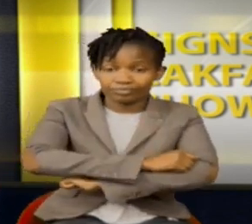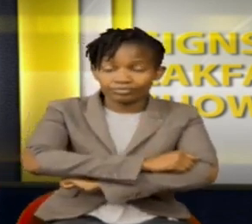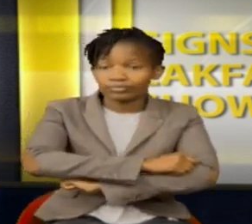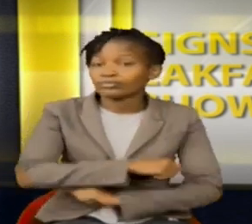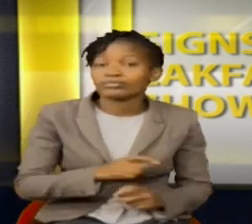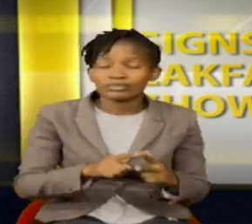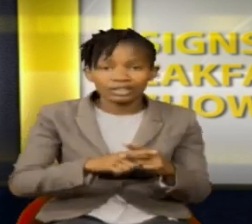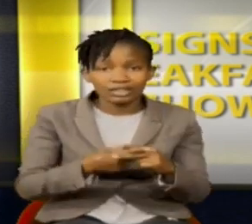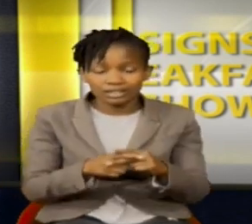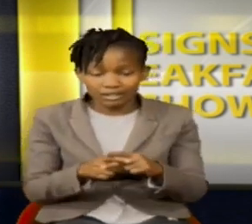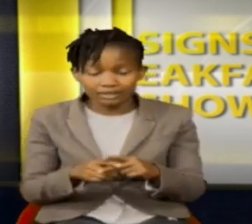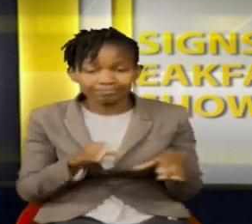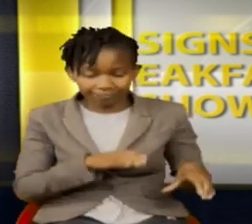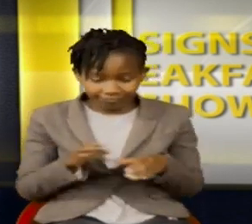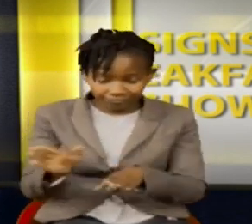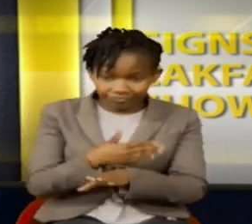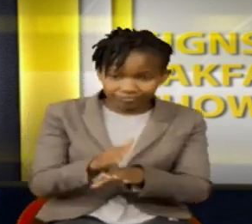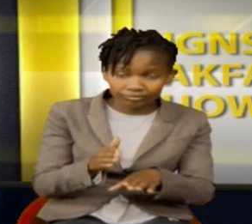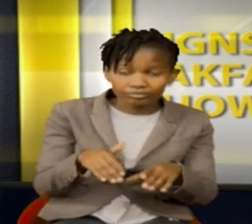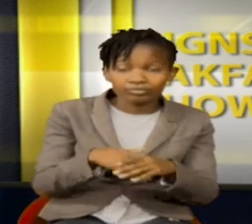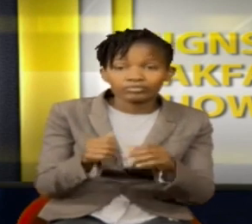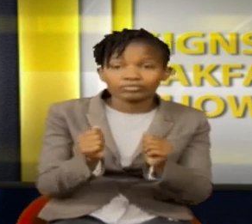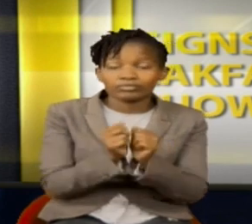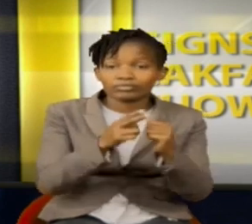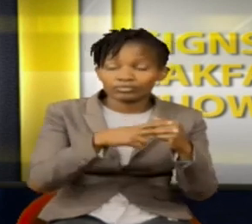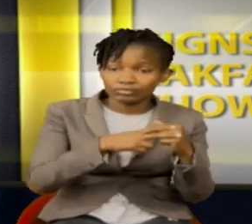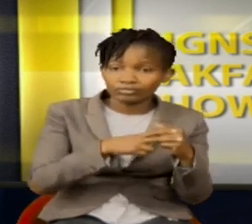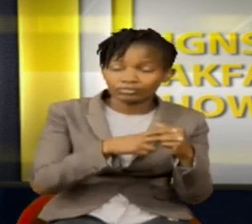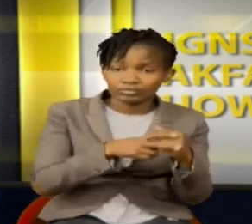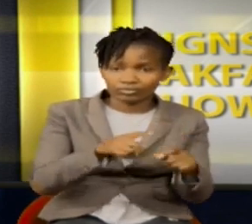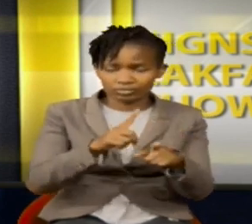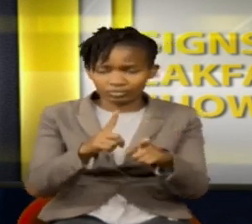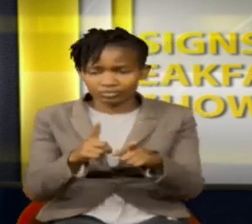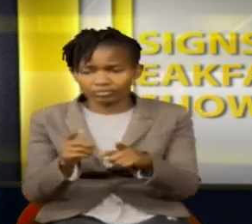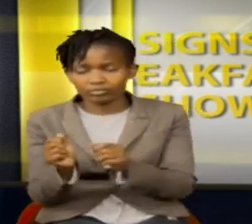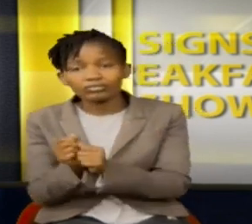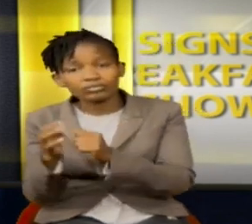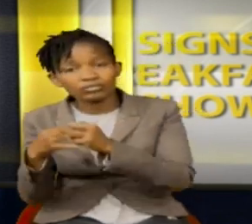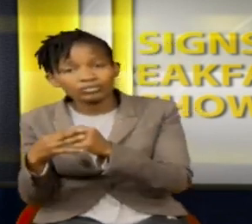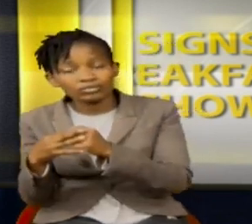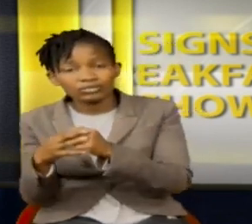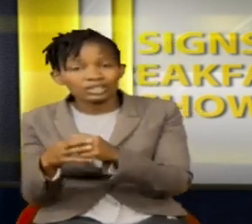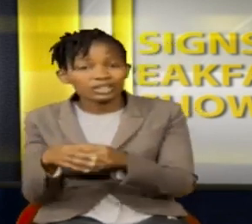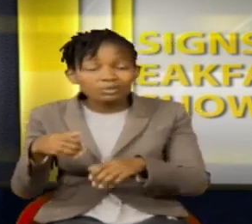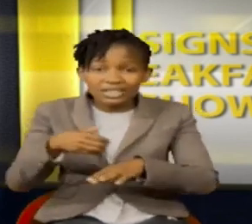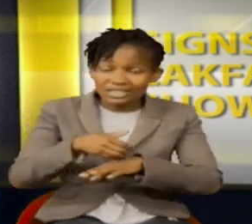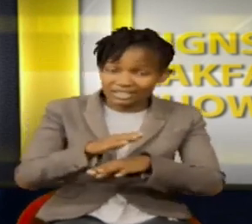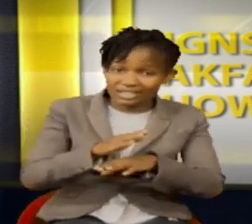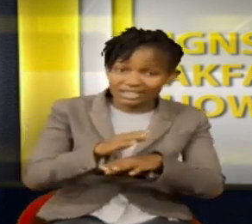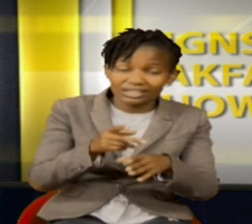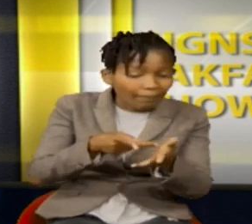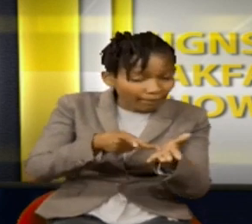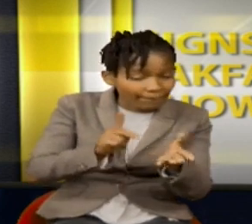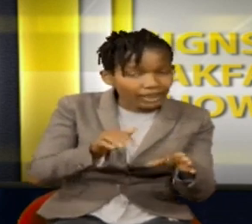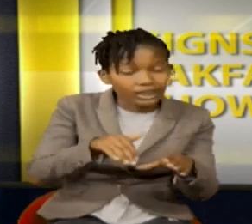age 17. Yeah. But 18, I had a tape. Following you, DNG. But 18, I had a tape and I was selling them in River Road. Kwa njia